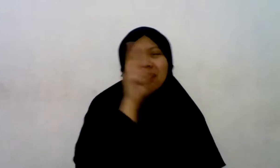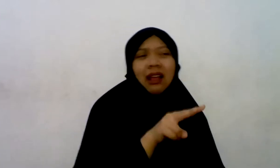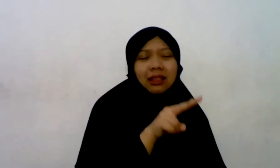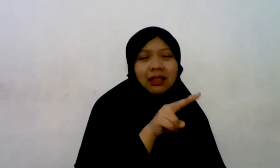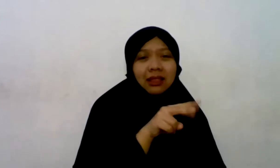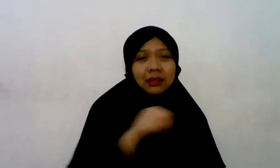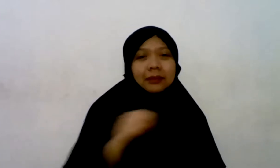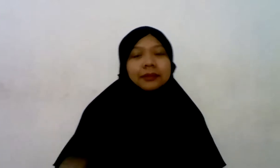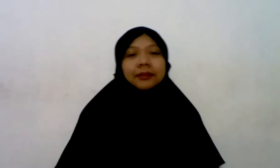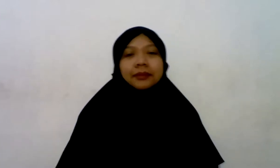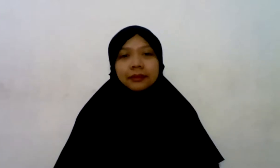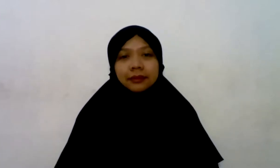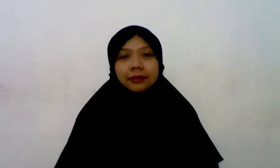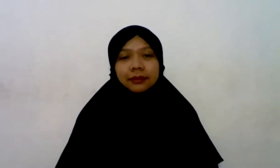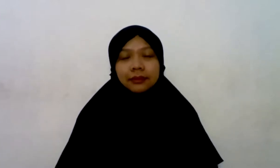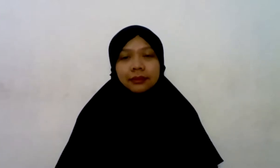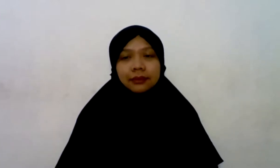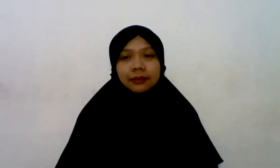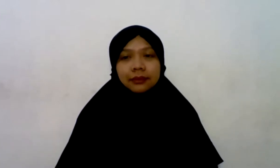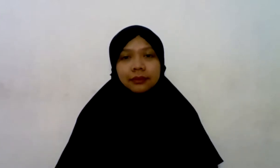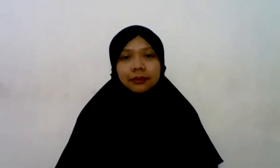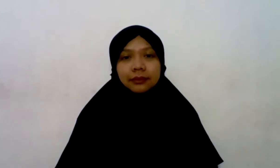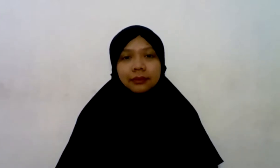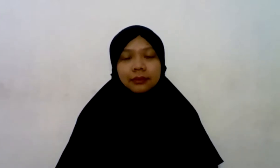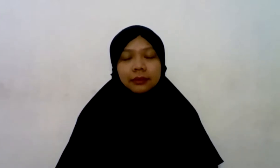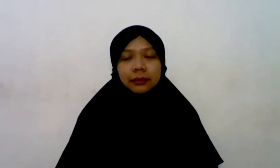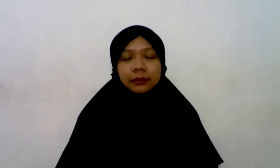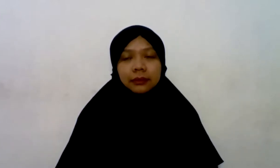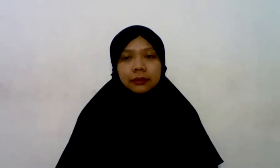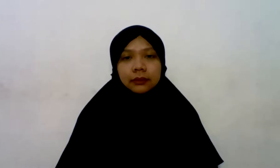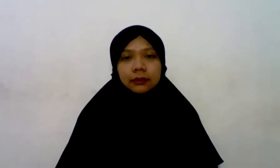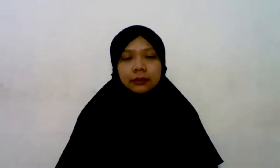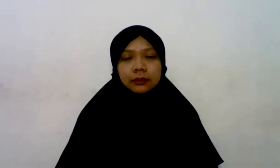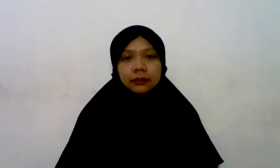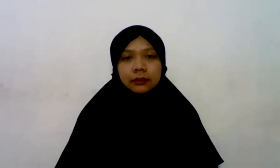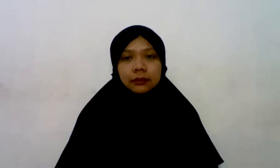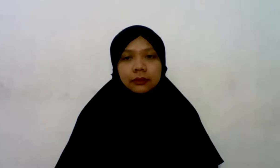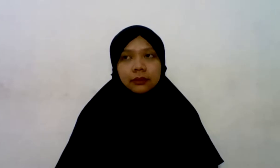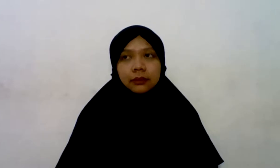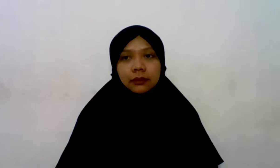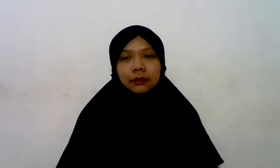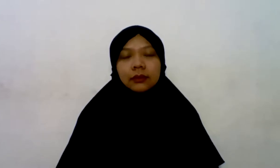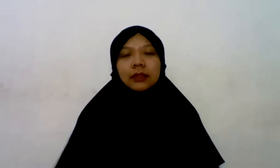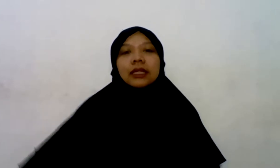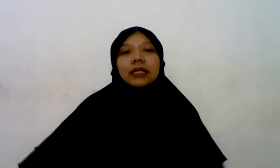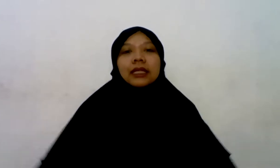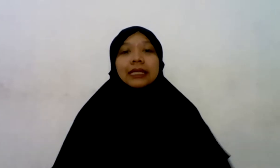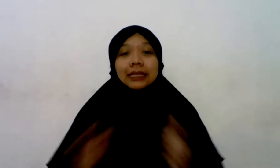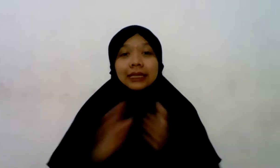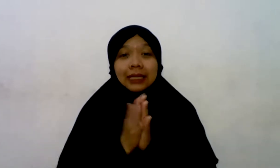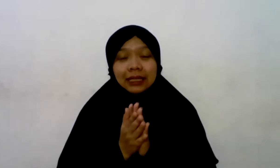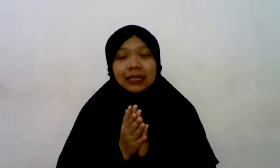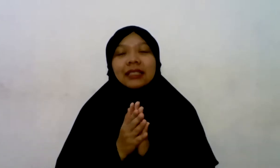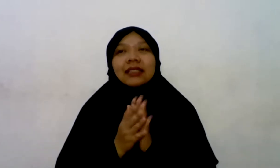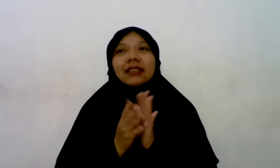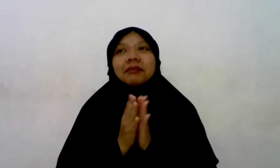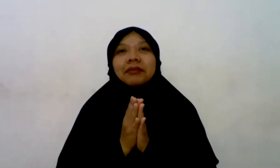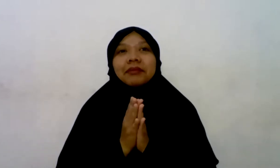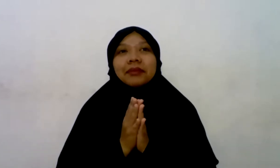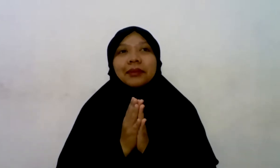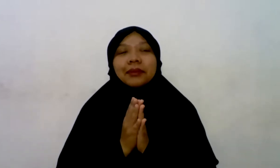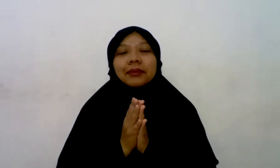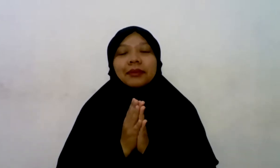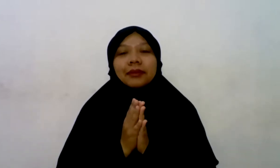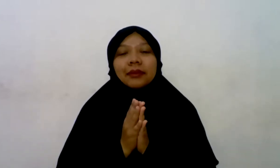use masks because the police, otherwise the police will catch you. So they're very afraid and they will use masks. So we